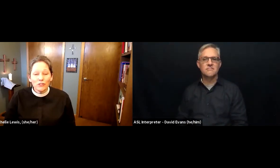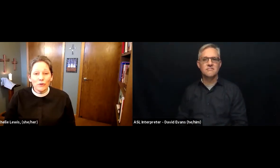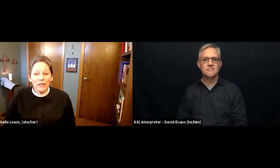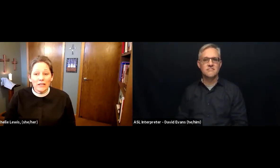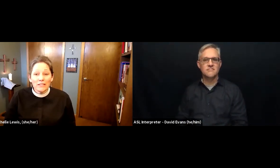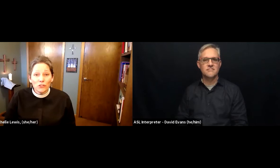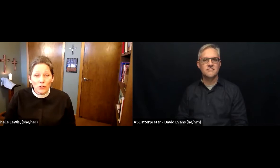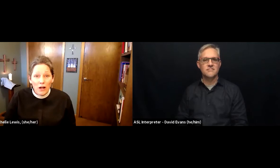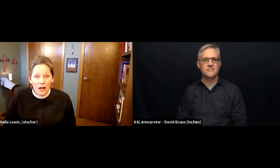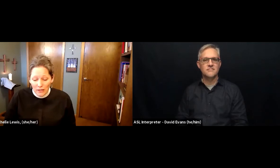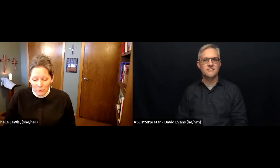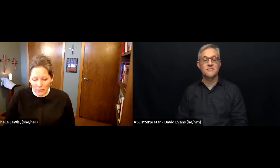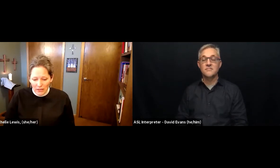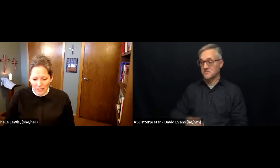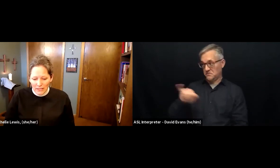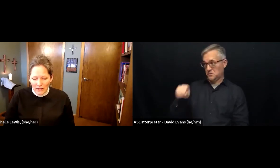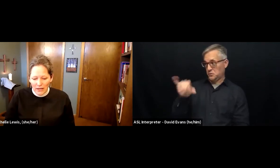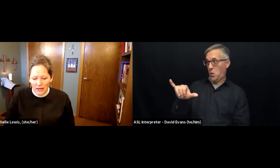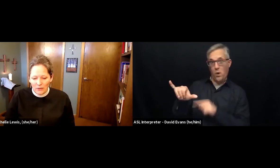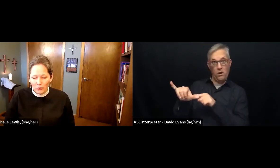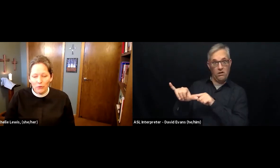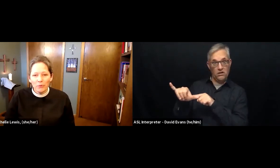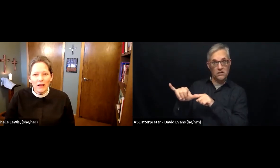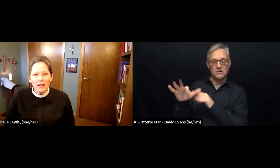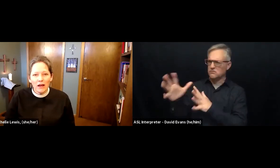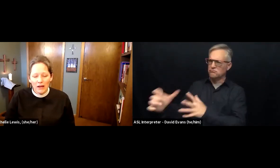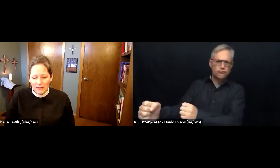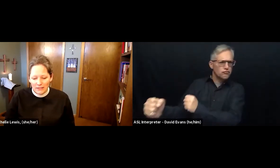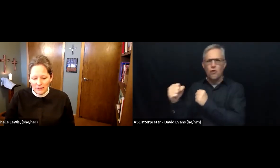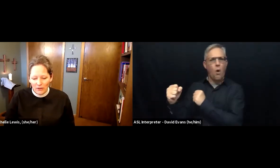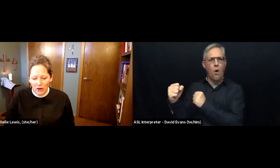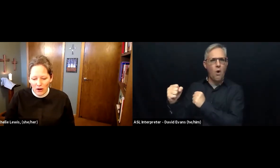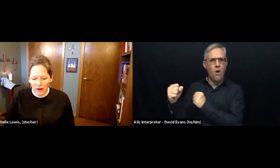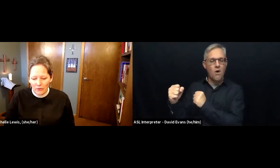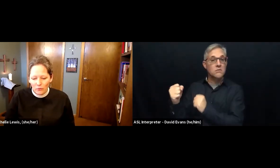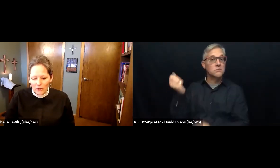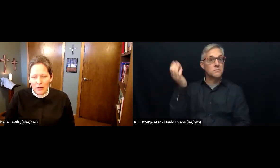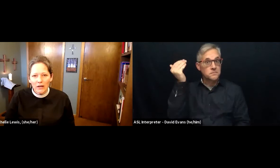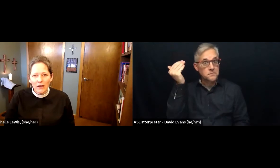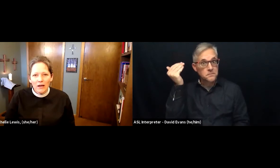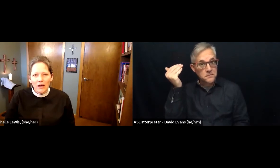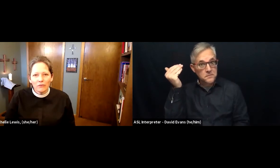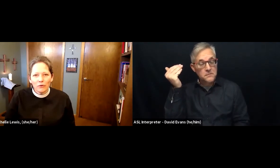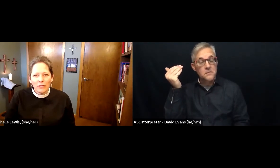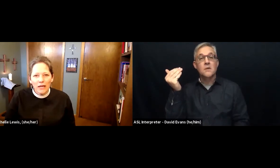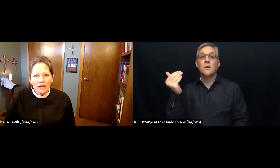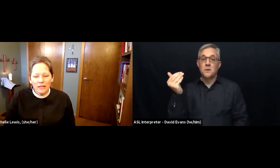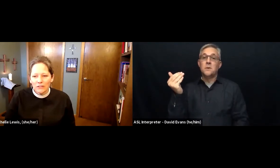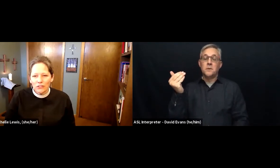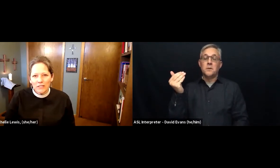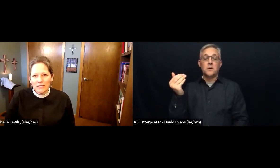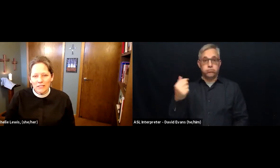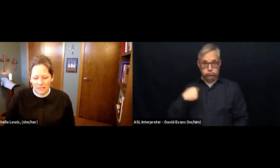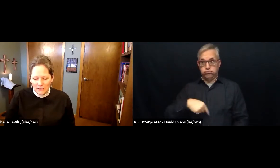And joy is strong because it can propel us in the hard work of